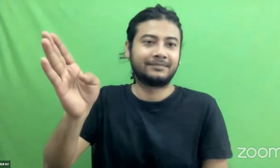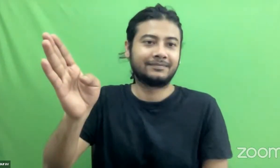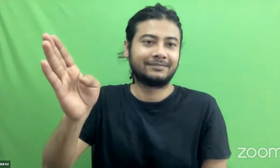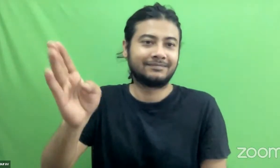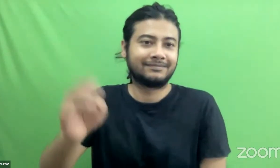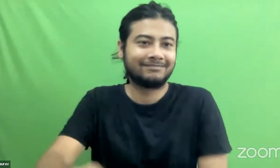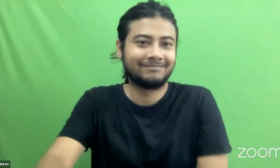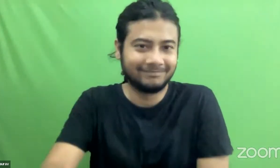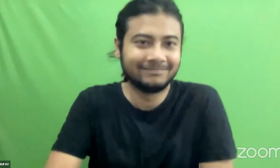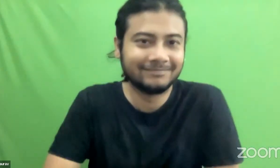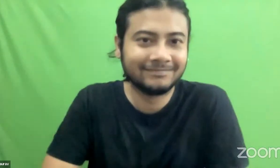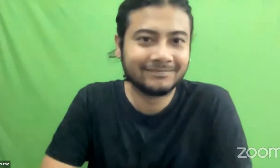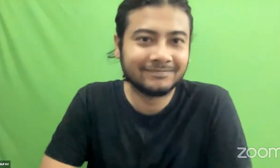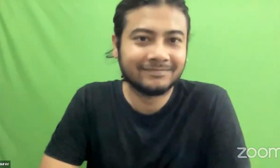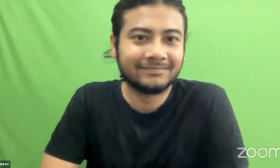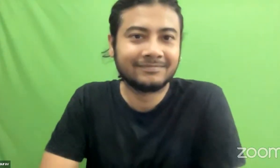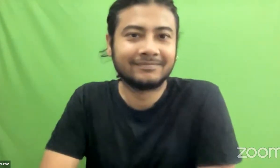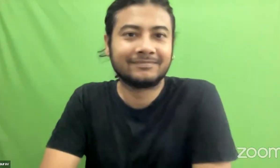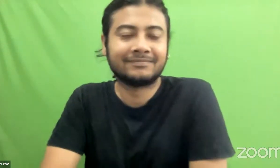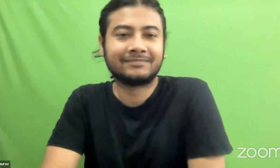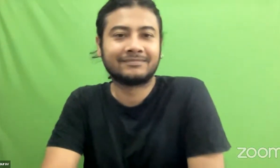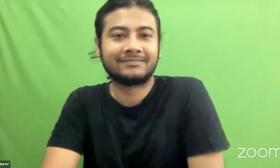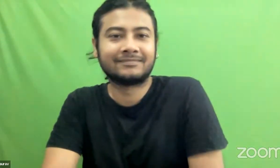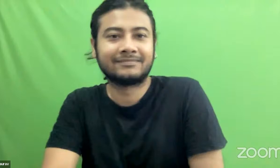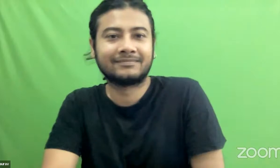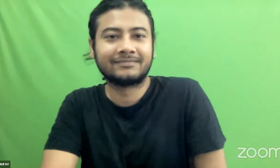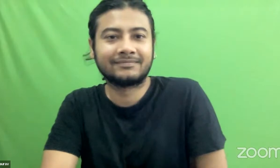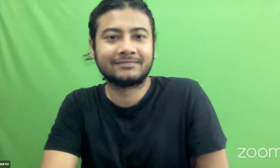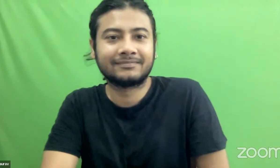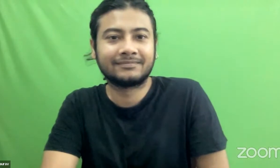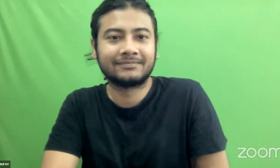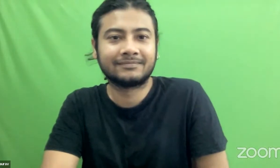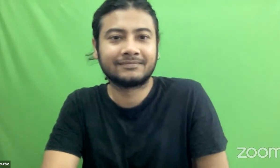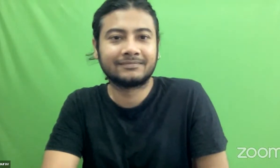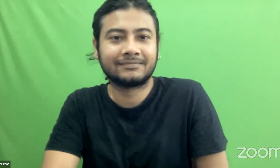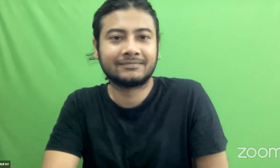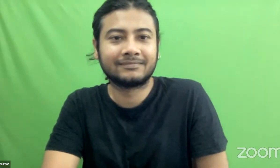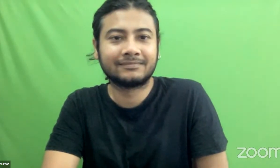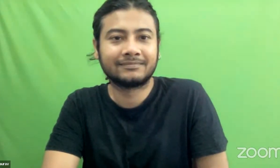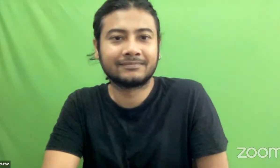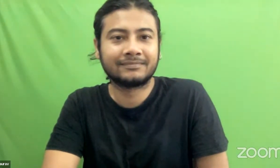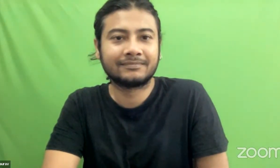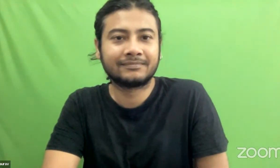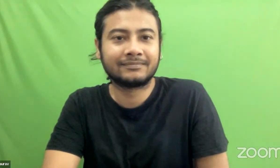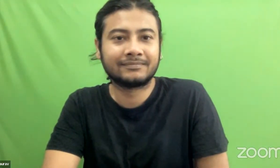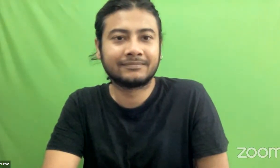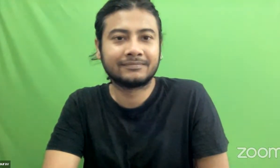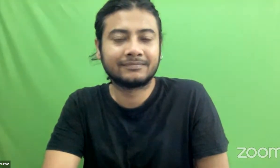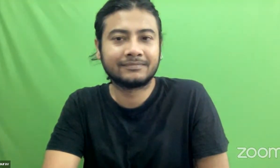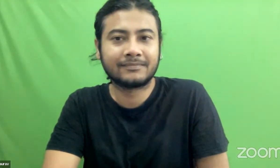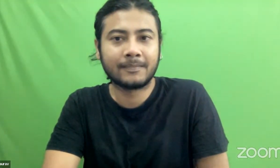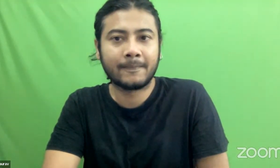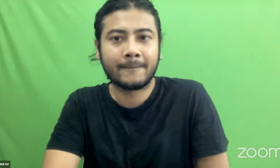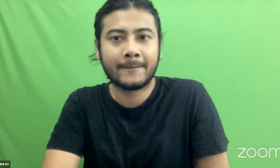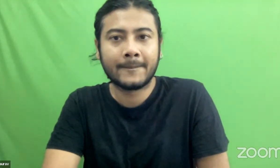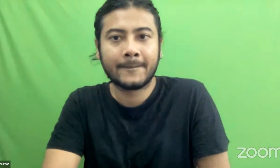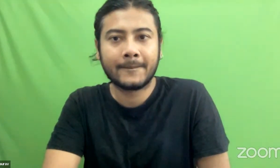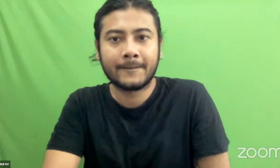So I found a way that you can type it in your regional language and I'll put in Google Translate and I'll try to understand that question. I've tried that